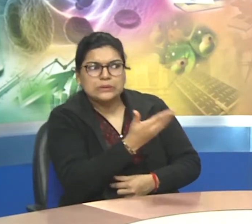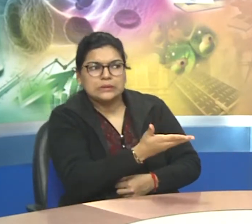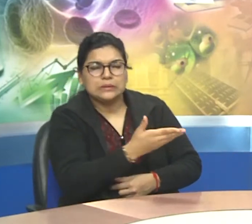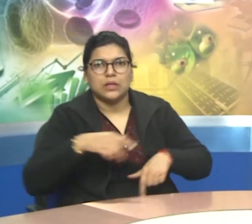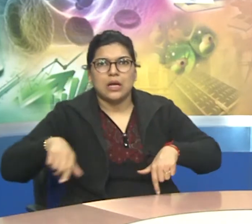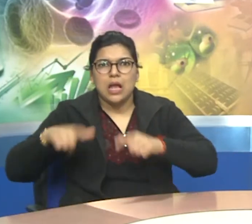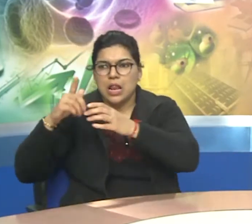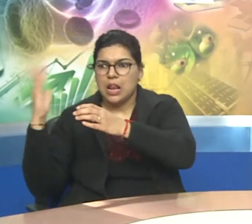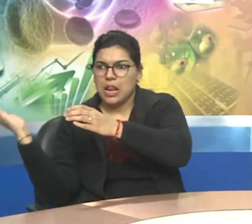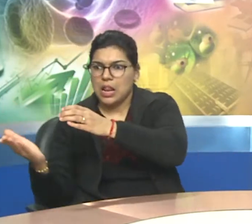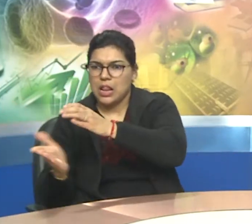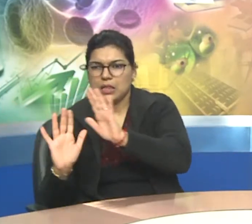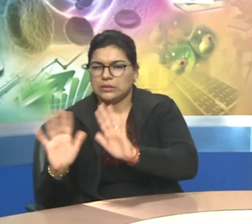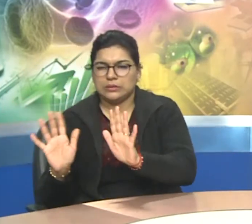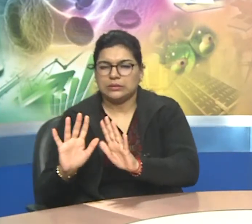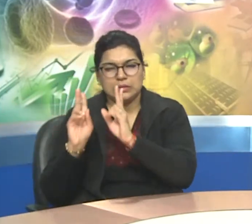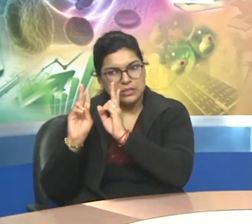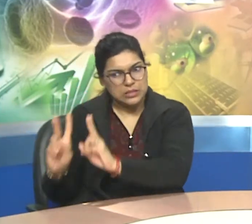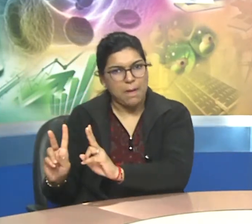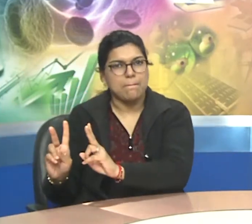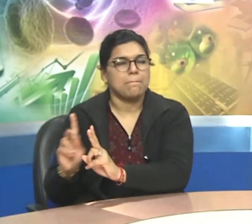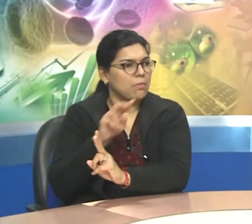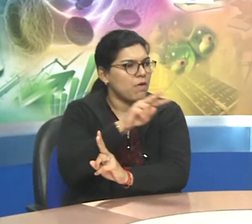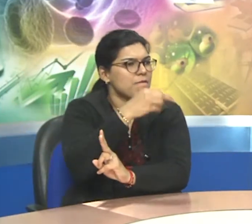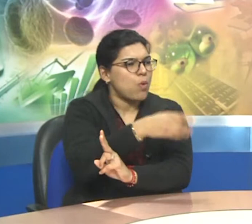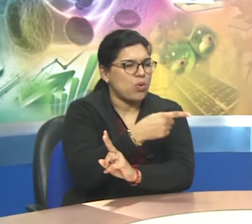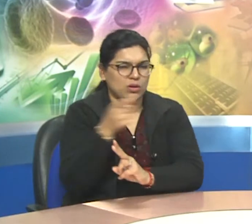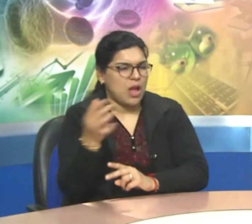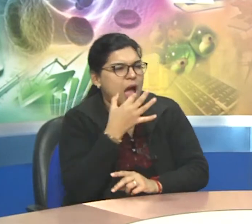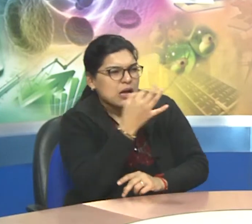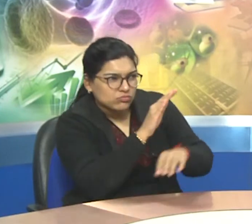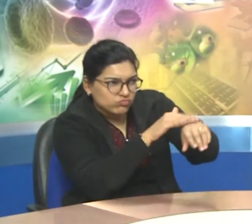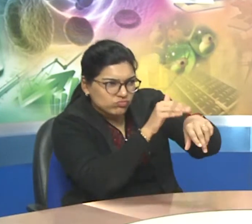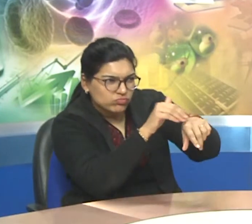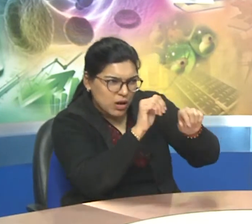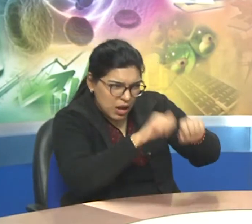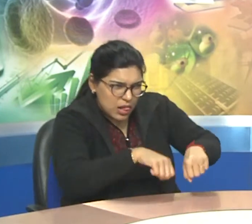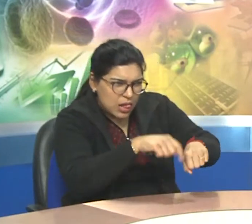And many countries import waste paper